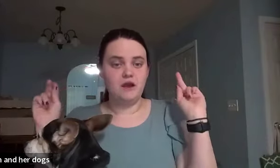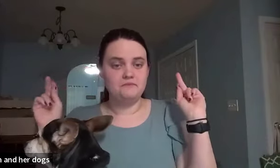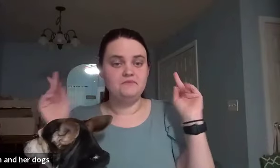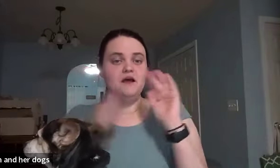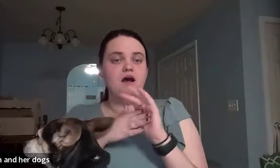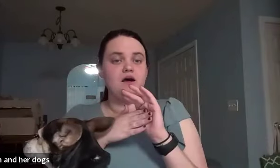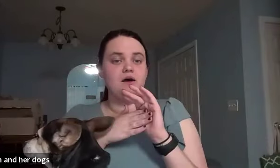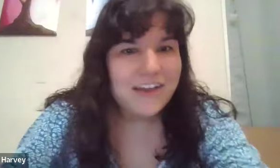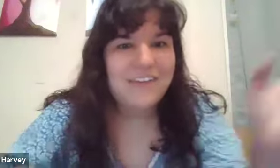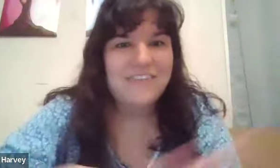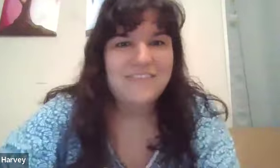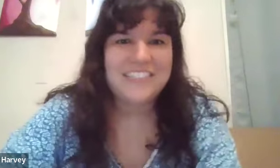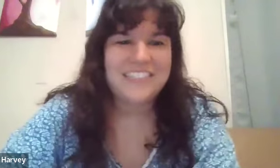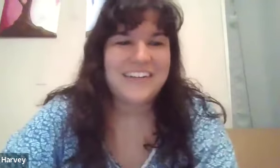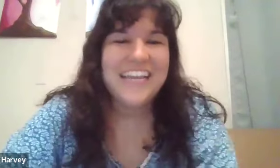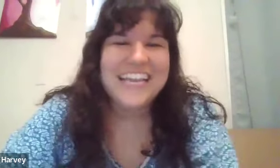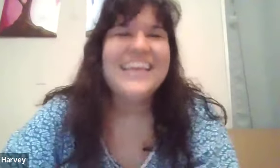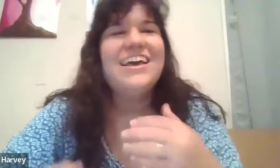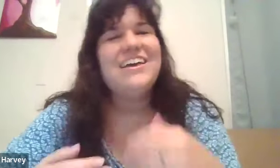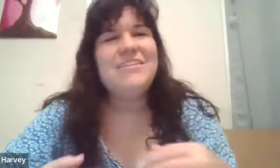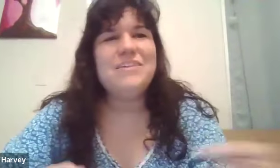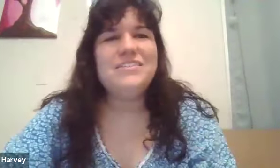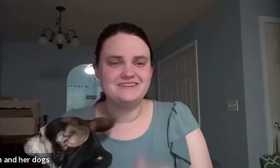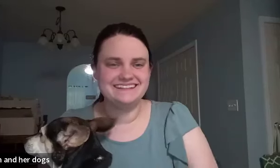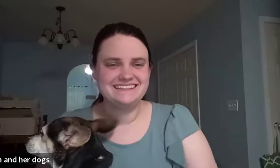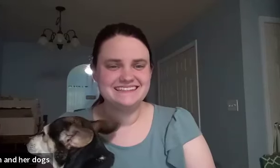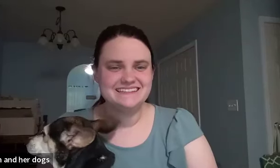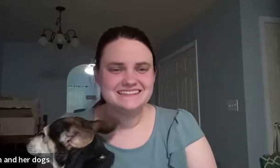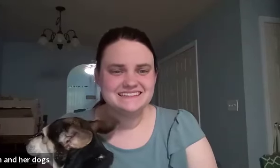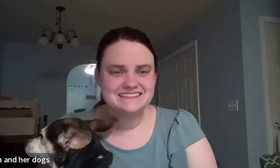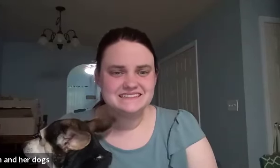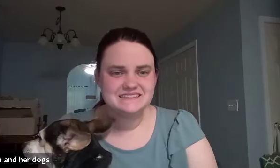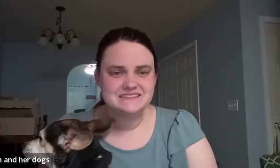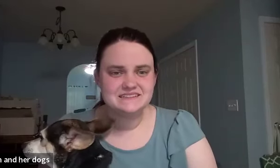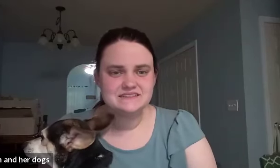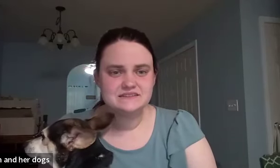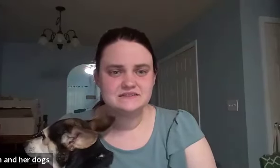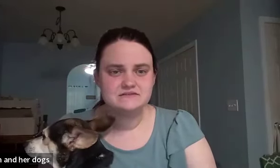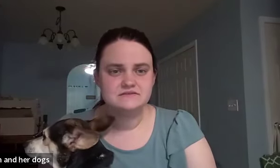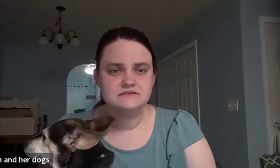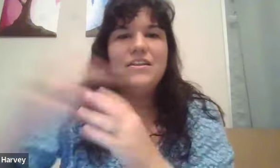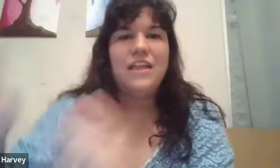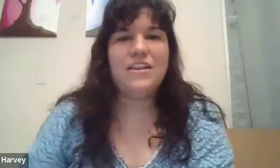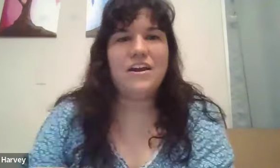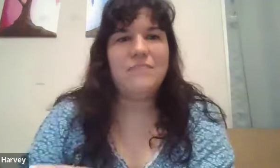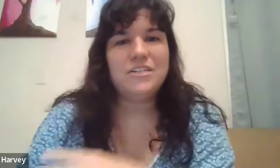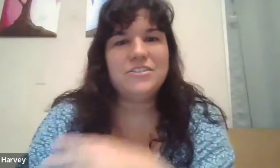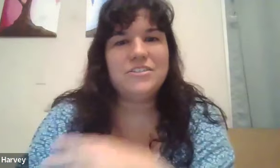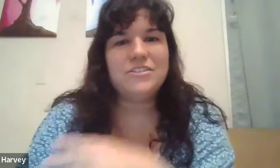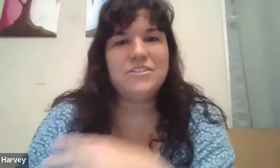Okay. Oh, I've got one question. Sorry. Yeah, you're good. Is it okay to say love and then like an object or a food?